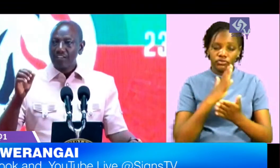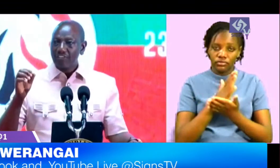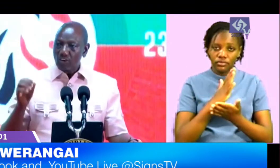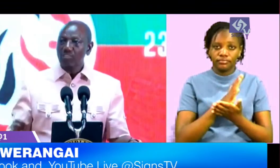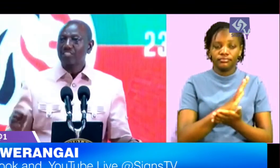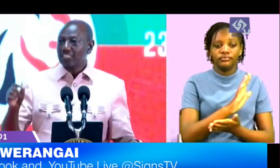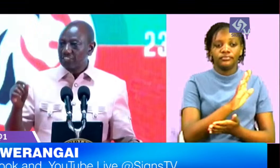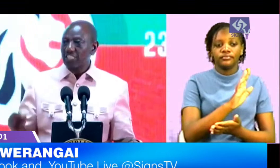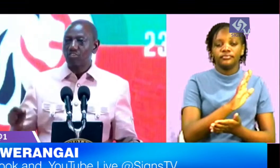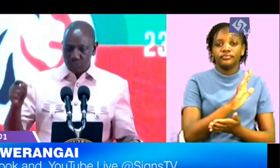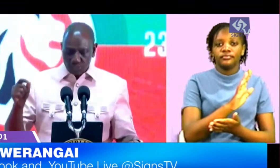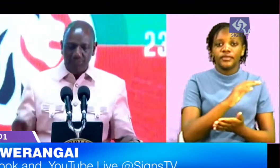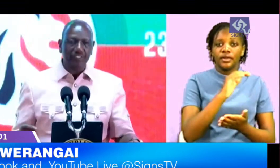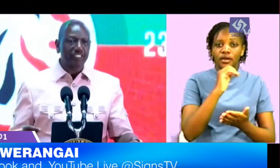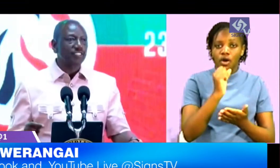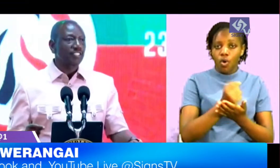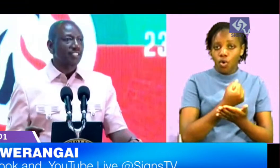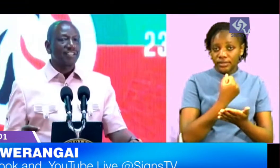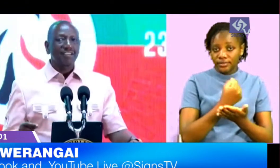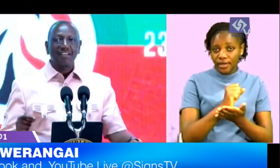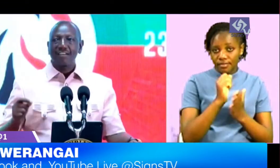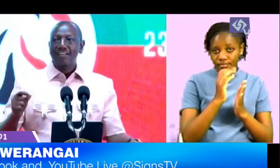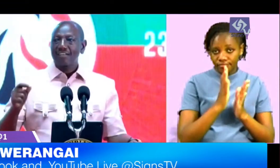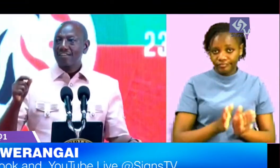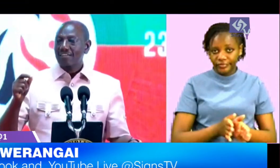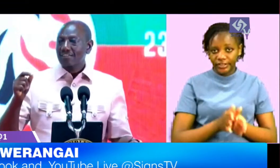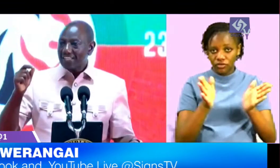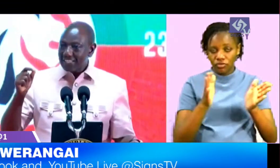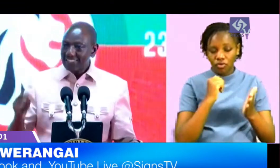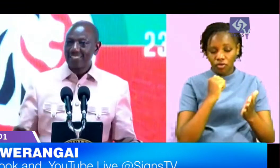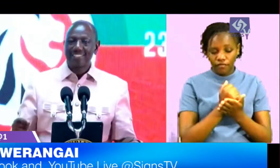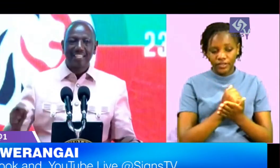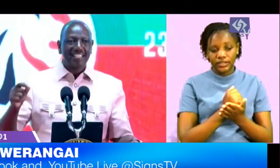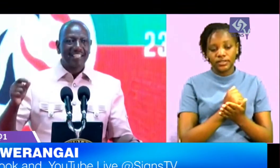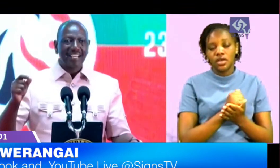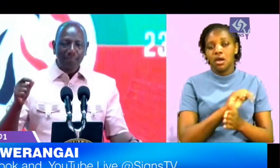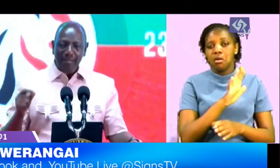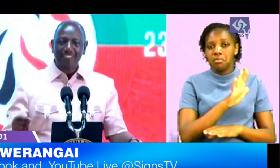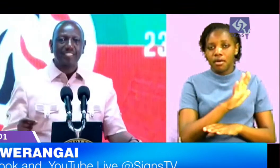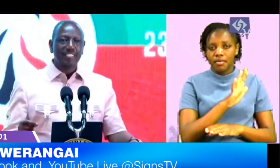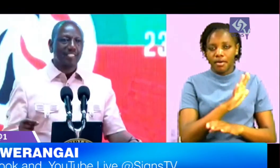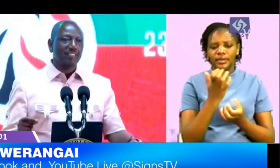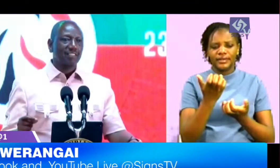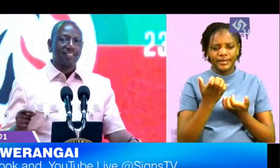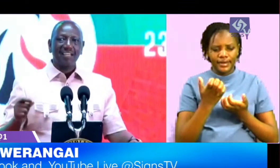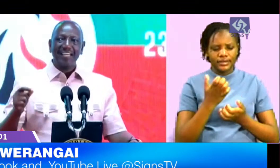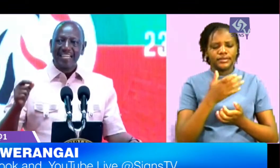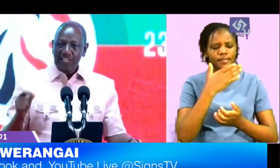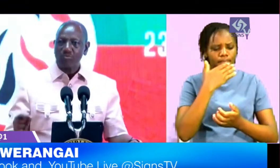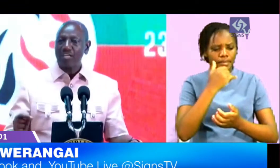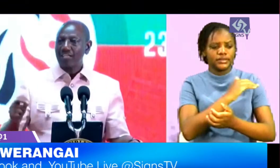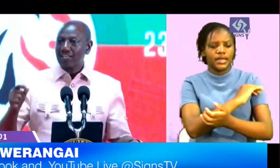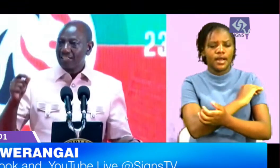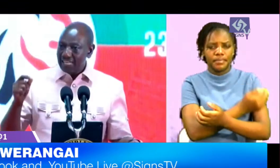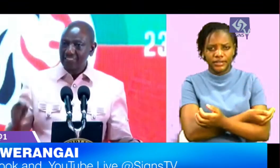the Auditor General's Office the necessary capacity, leeway, and